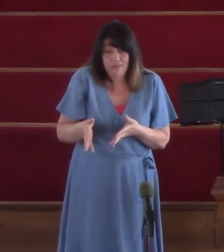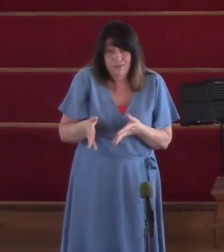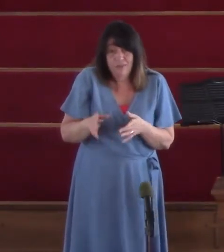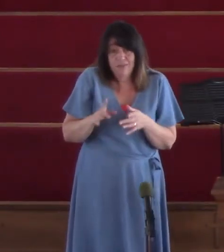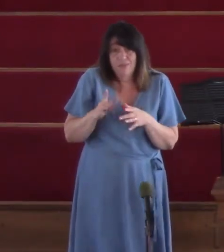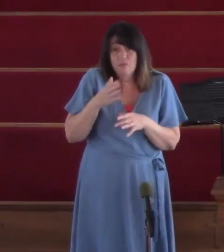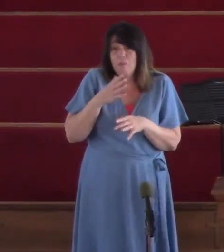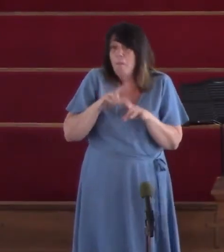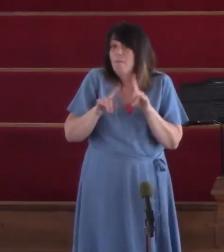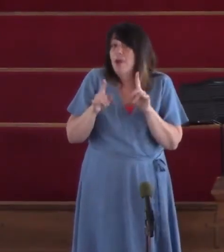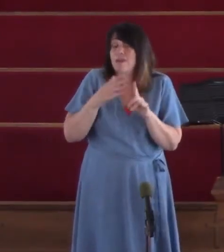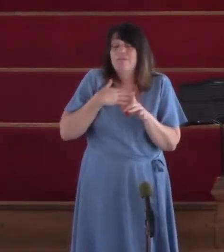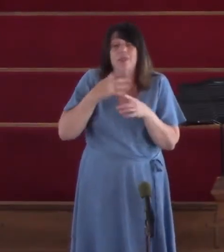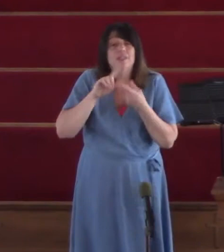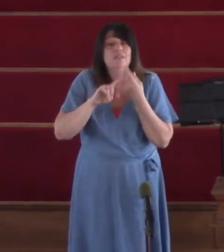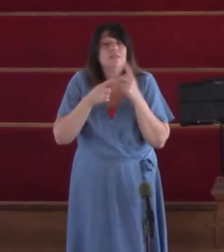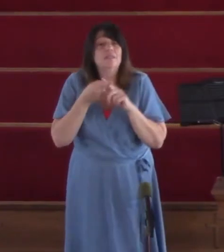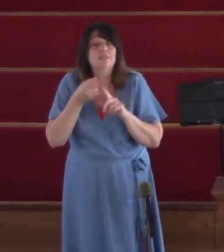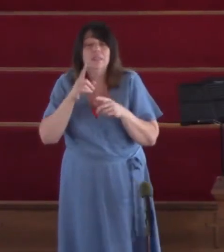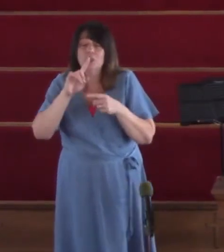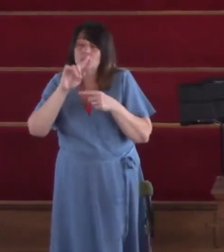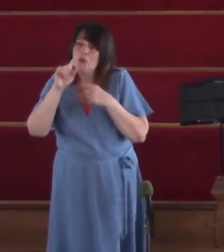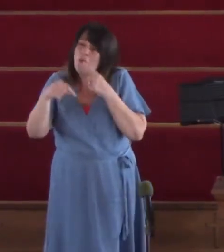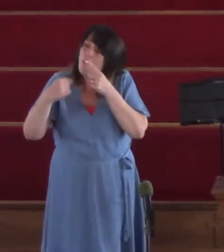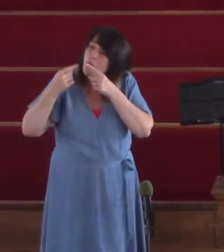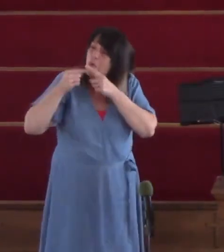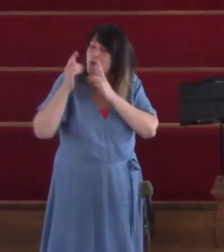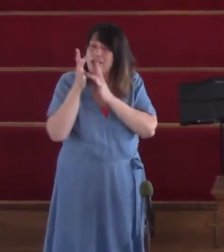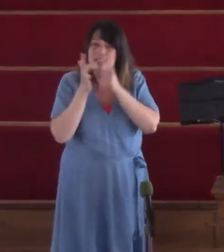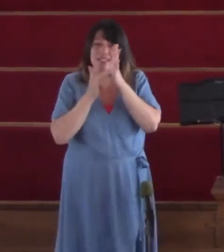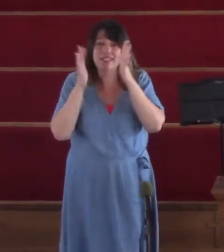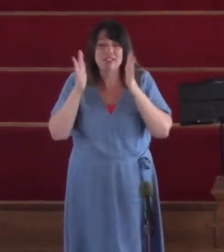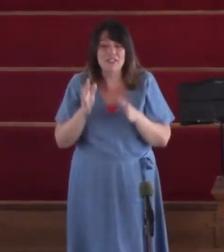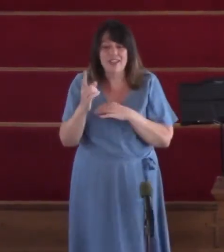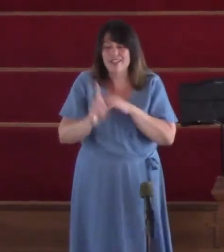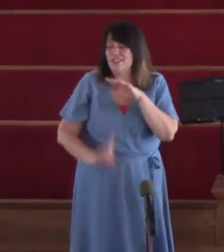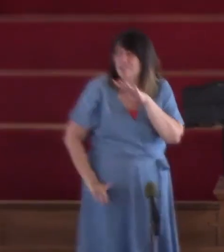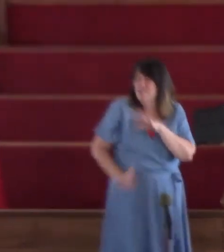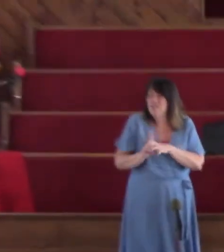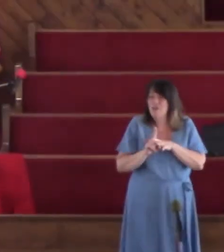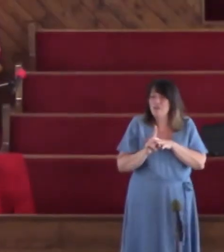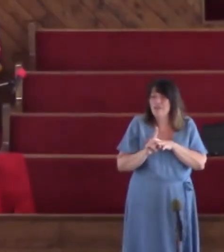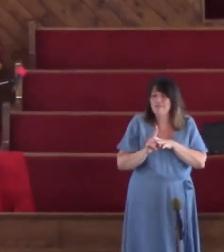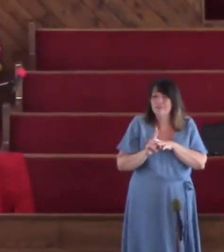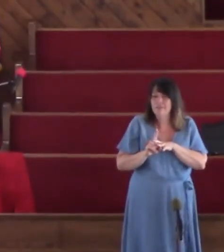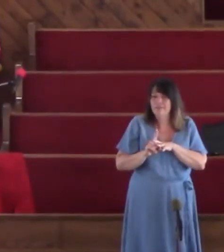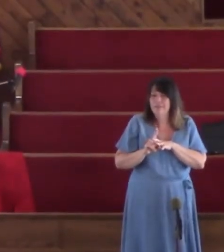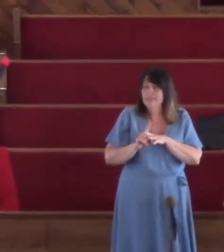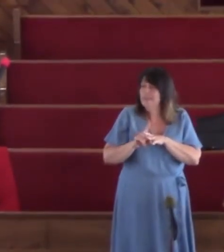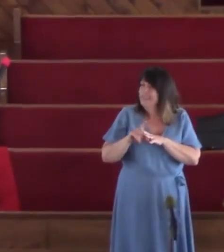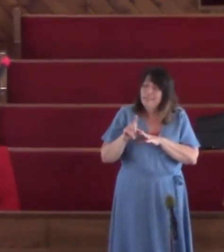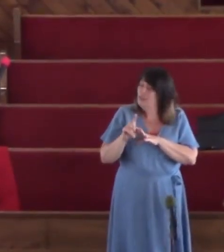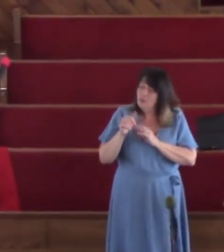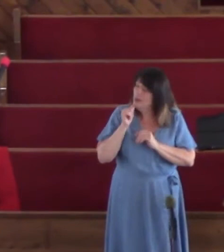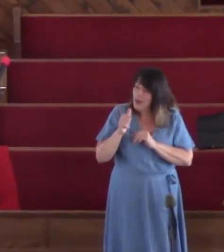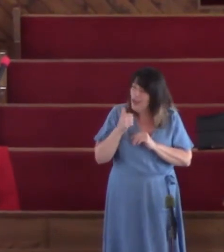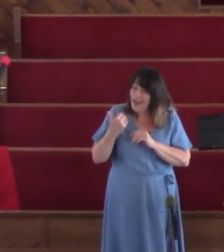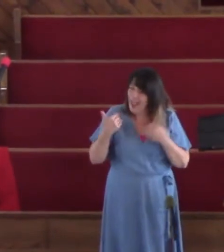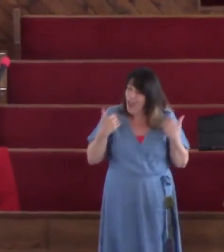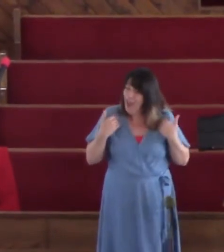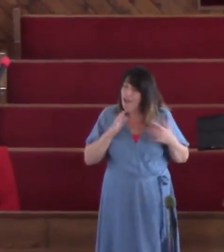But I'll tell you what, when Jesus comes, there'll not be a heart attack to take place. Thank God, we're